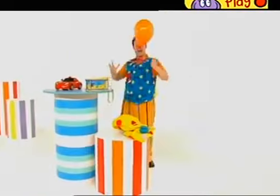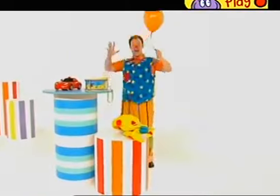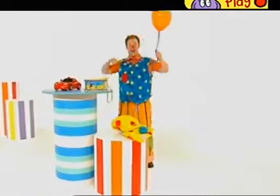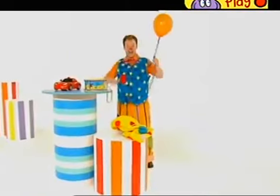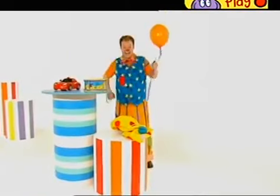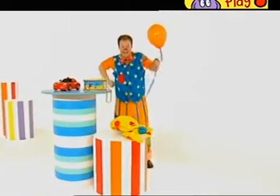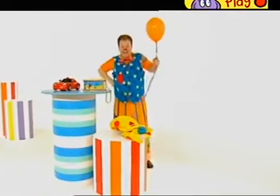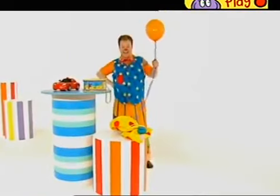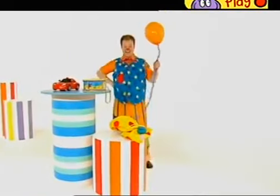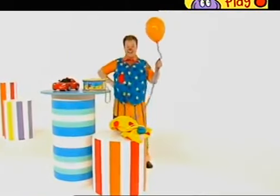Hey!